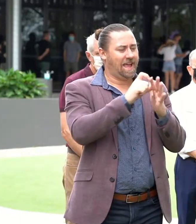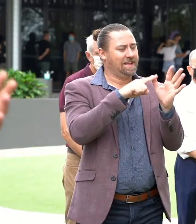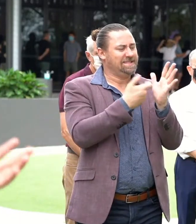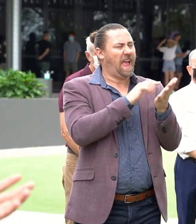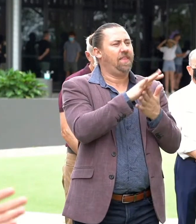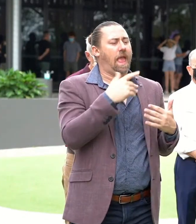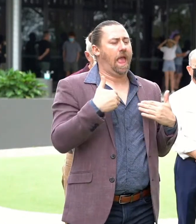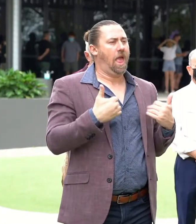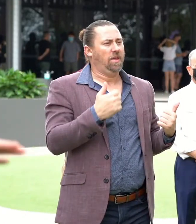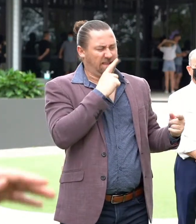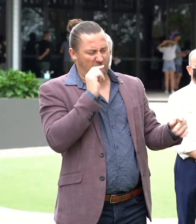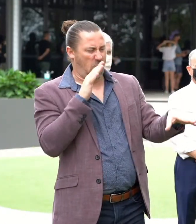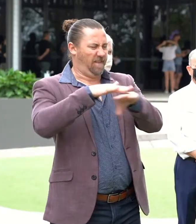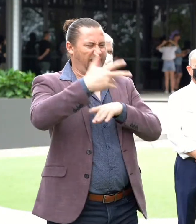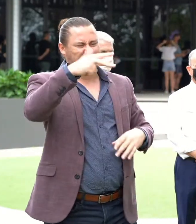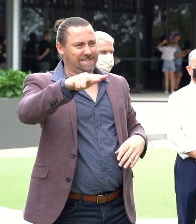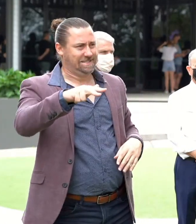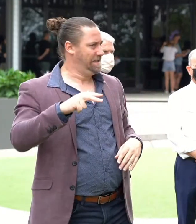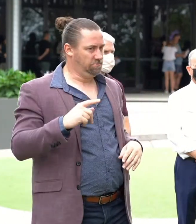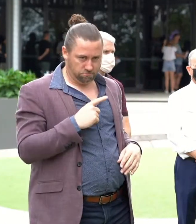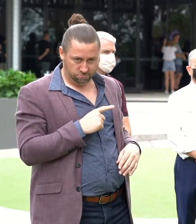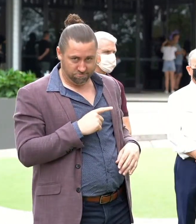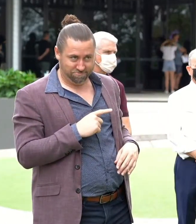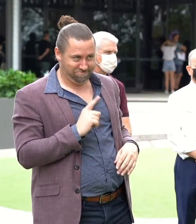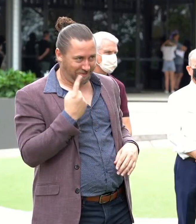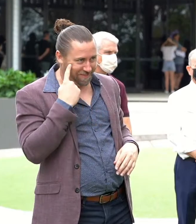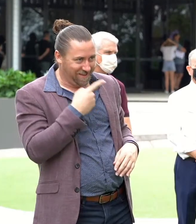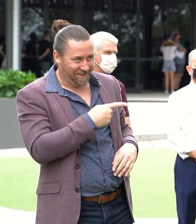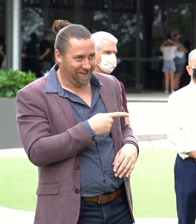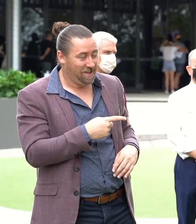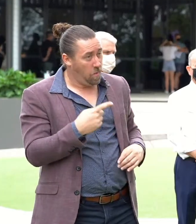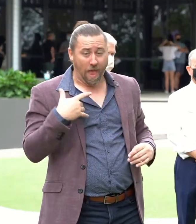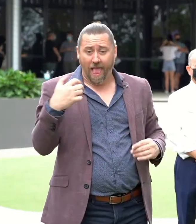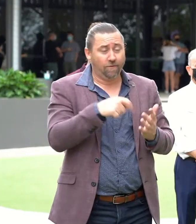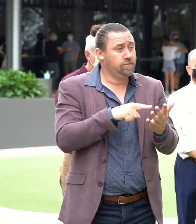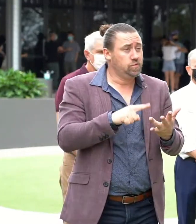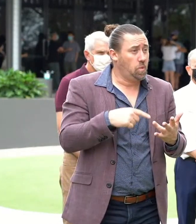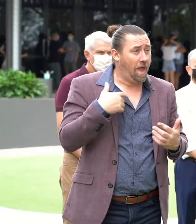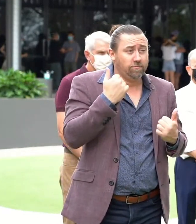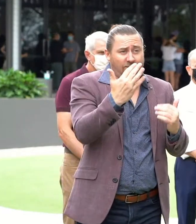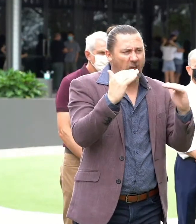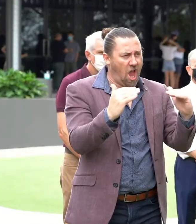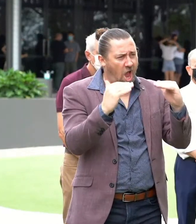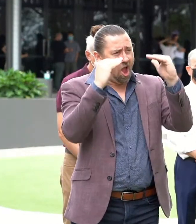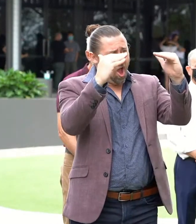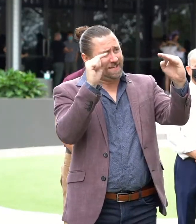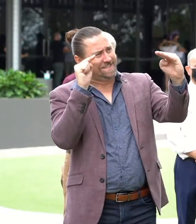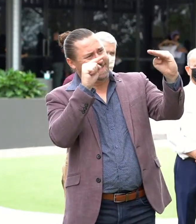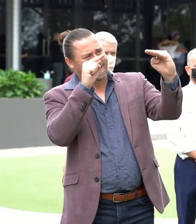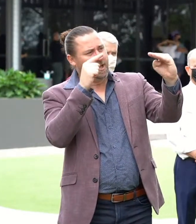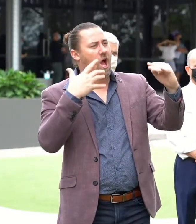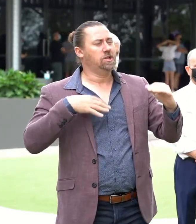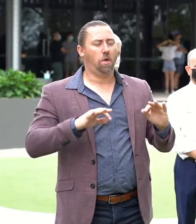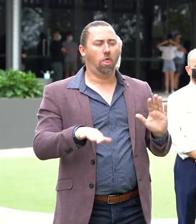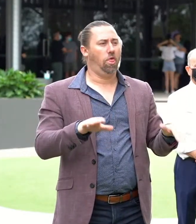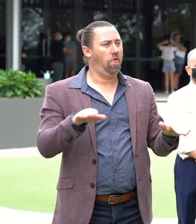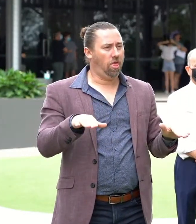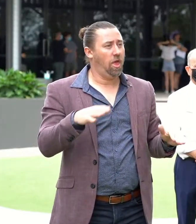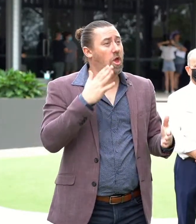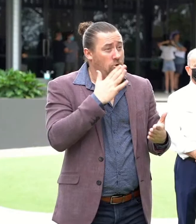was possibly over-ambitious now that we've seen that rate slow down? I think we need to be ambitious when it comes to COVID. COVID will be the virus of the